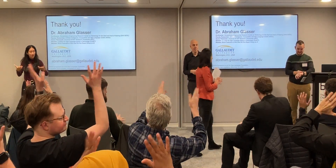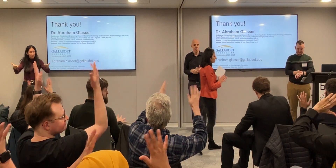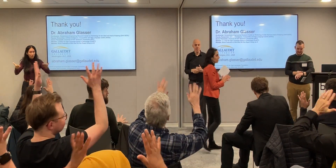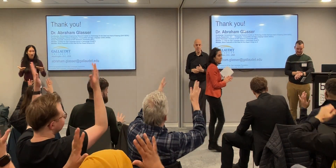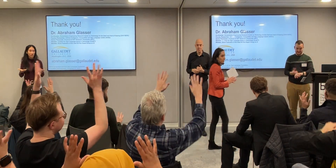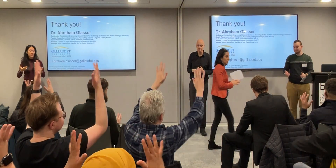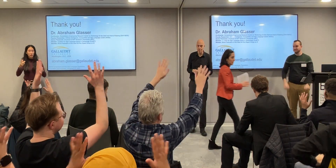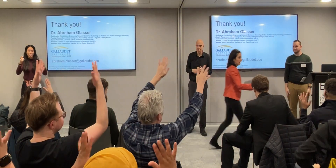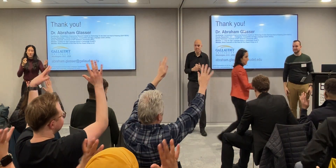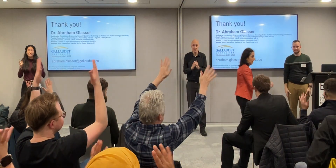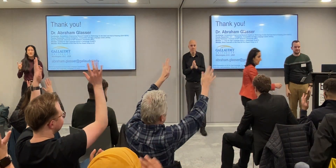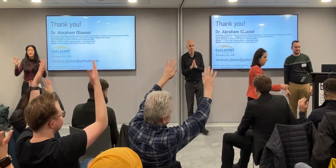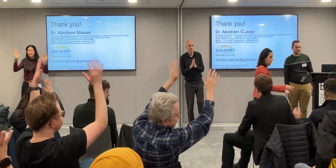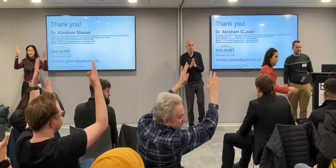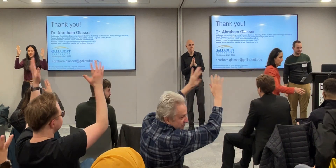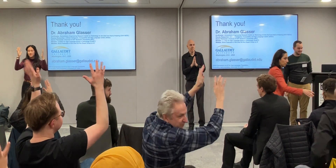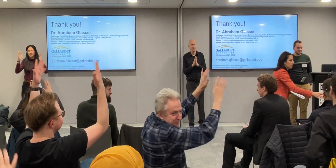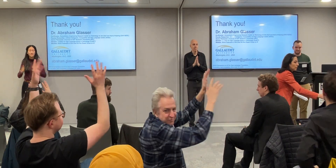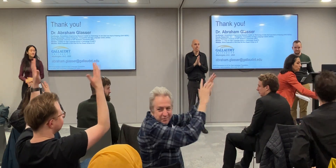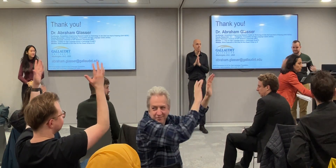Thanks. You can do the questions.